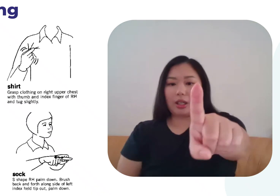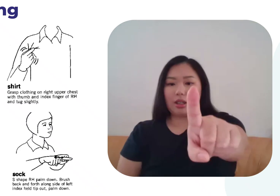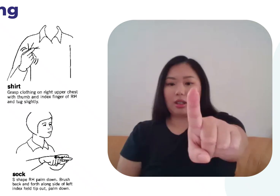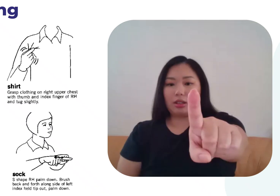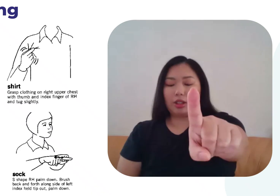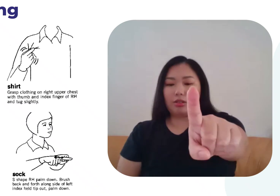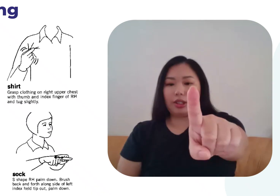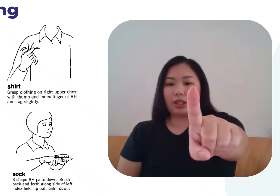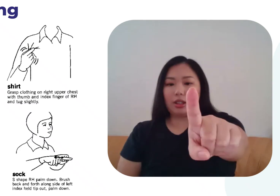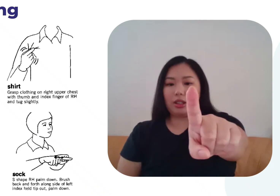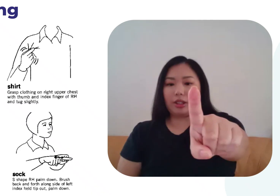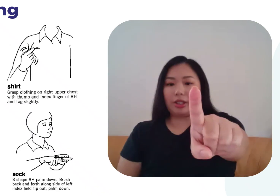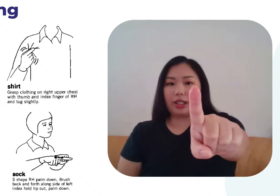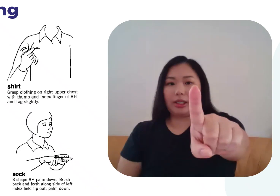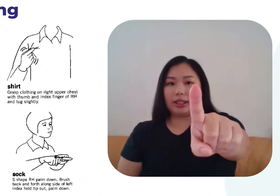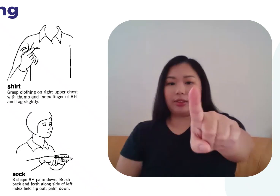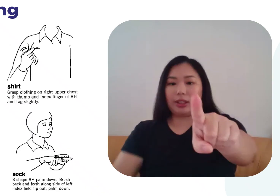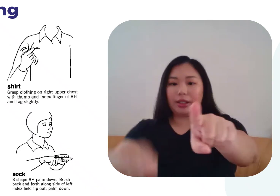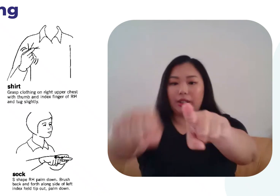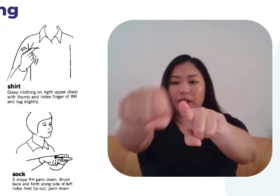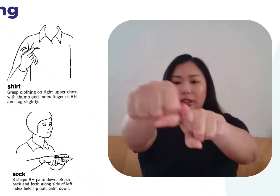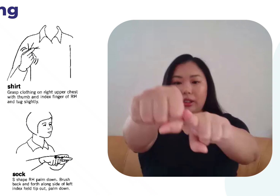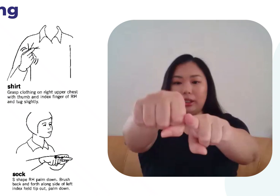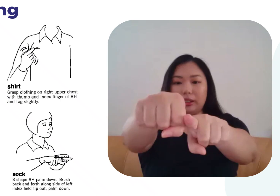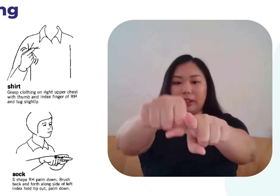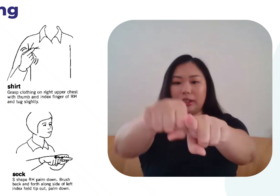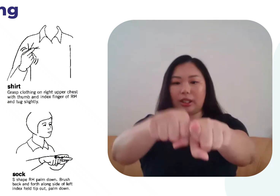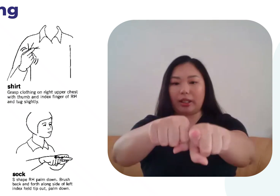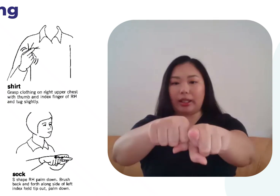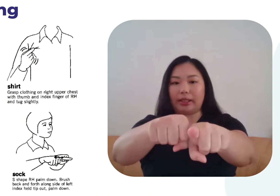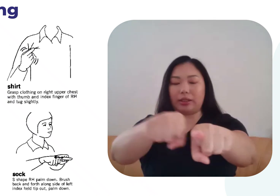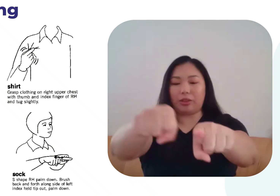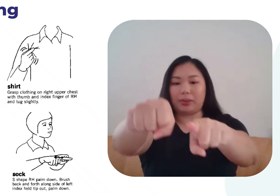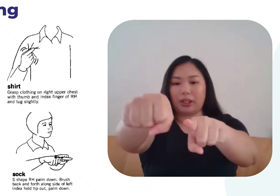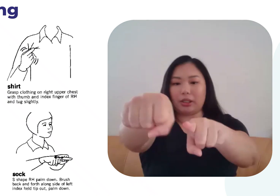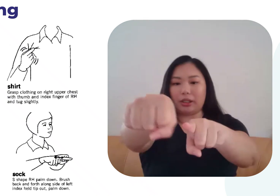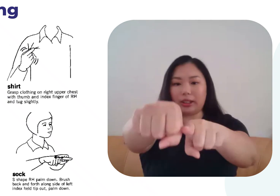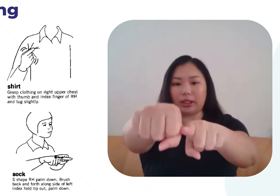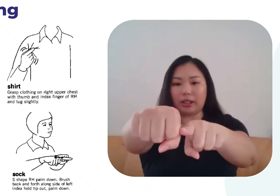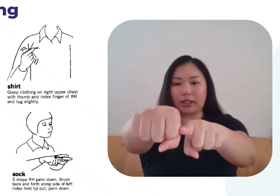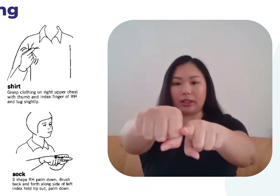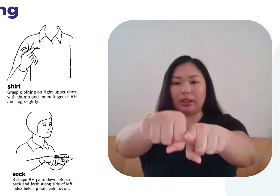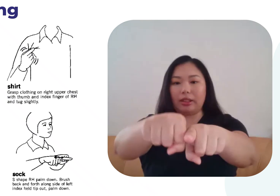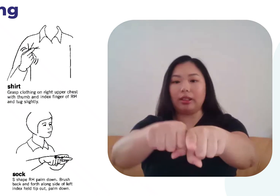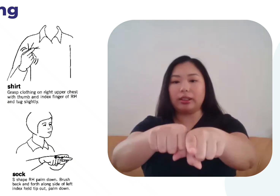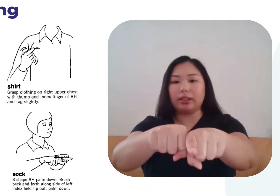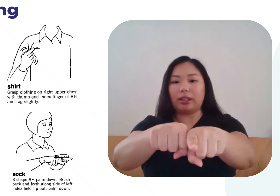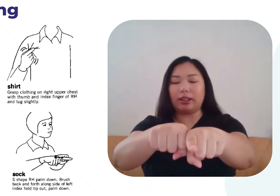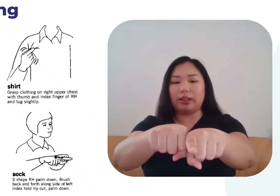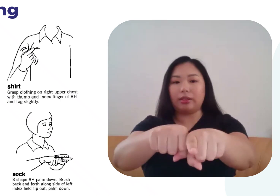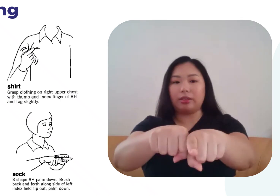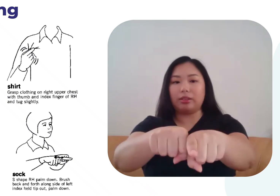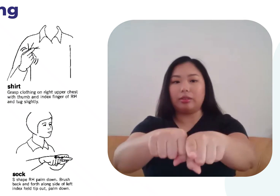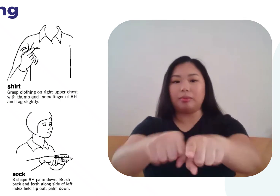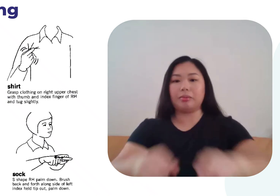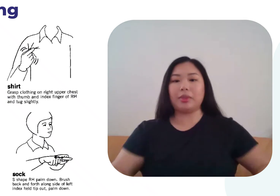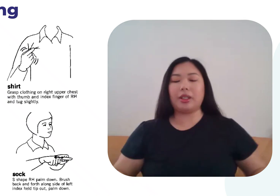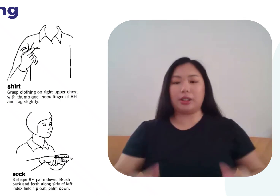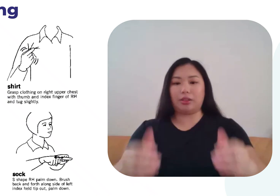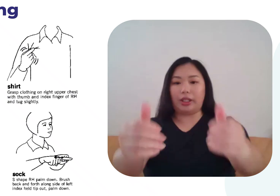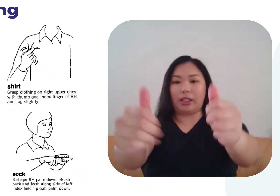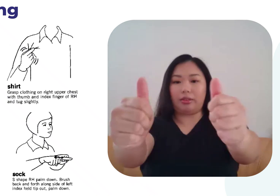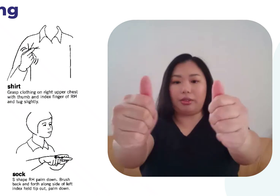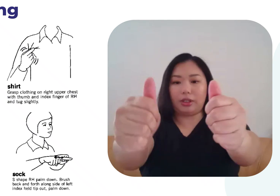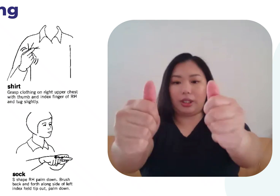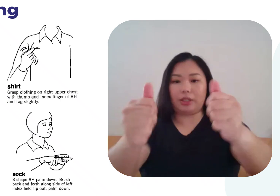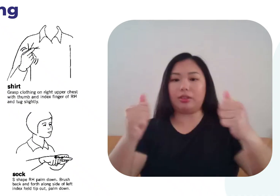and you run it along your index finger, sock, as if you're putting on a sock, sock.